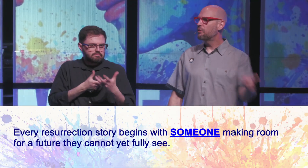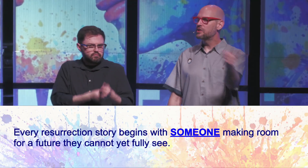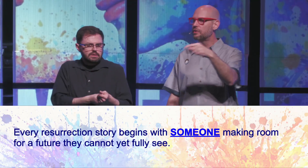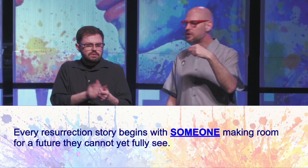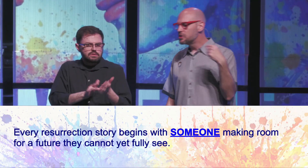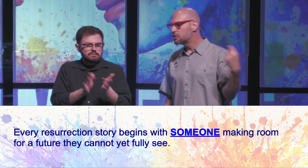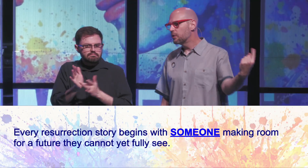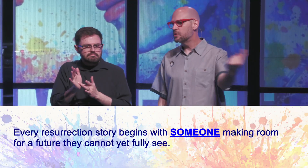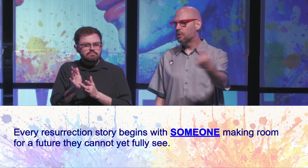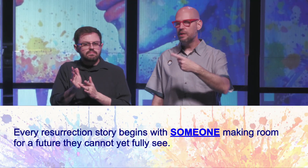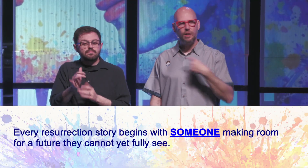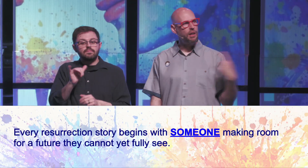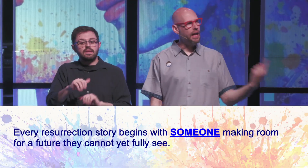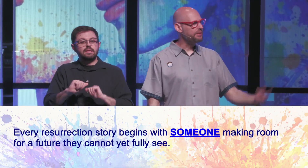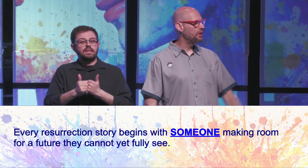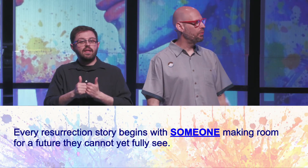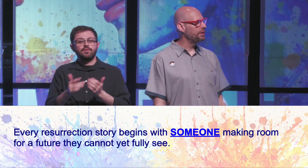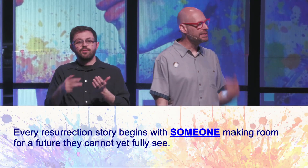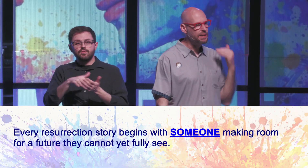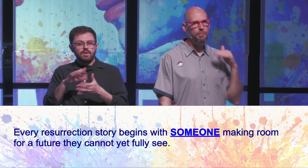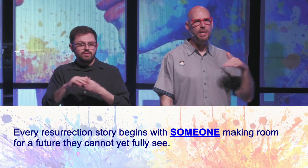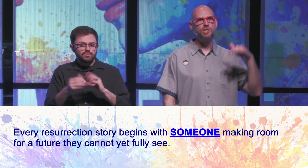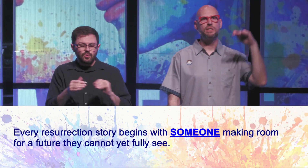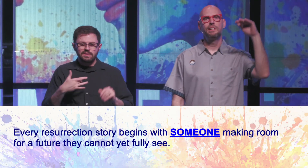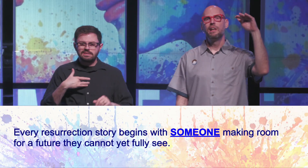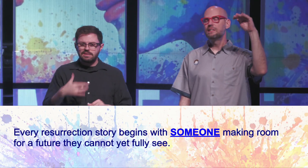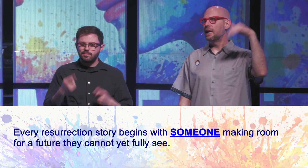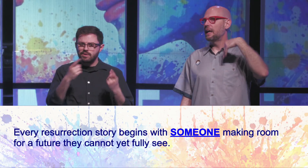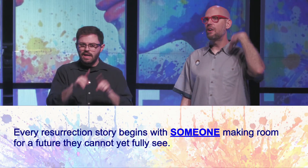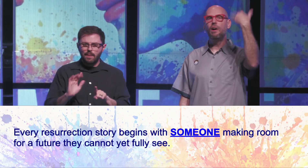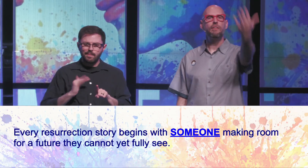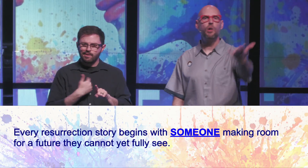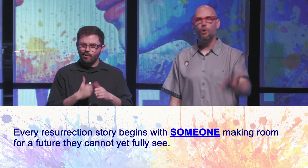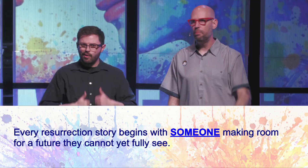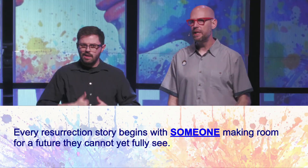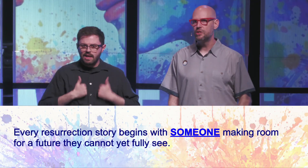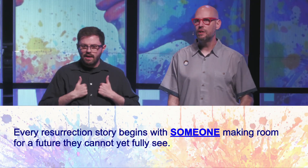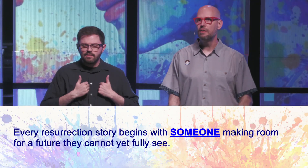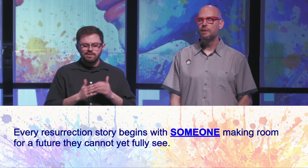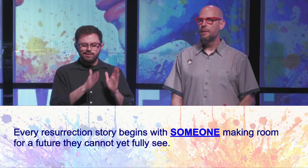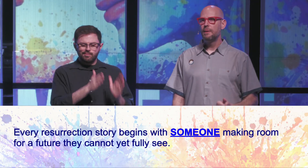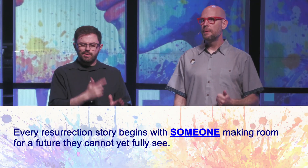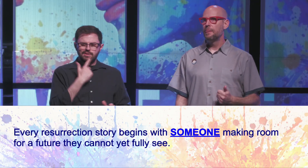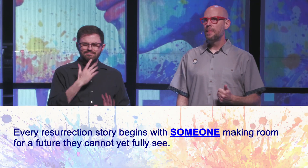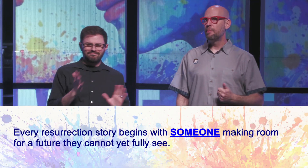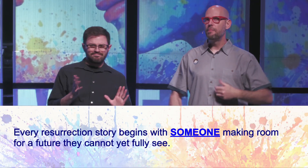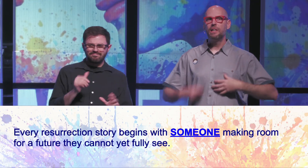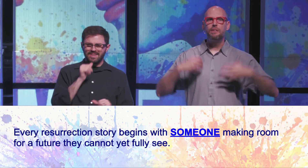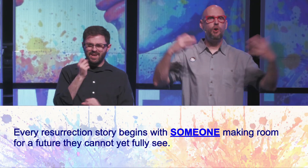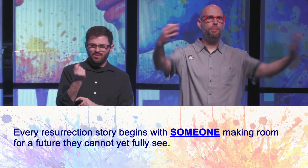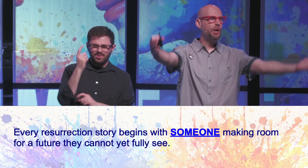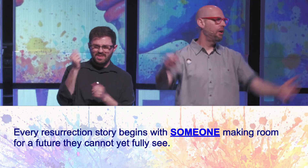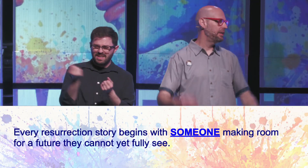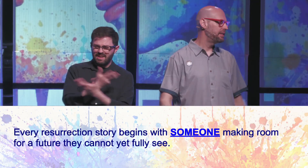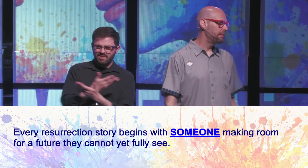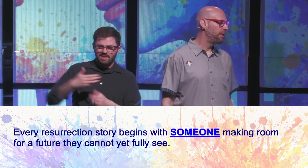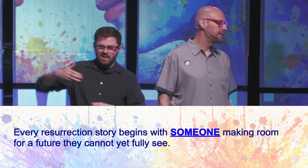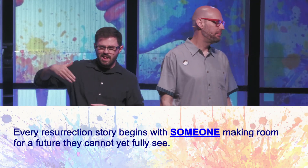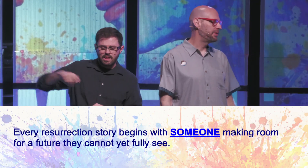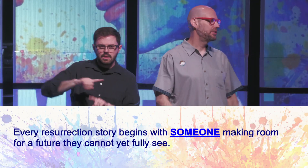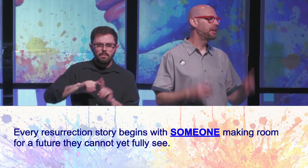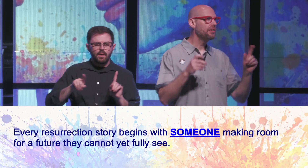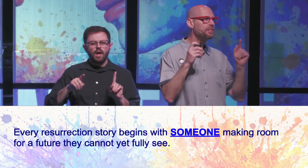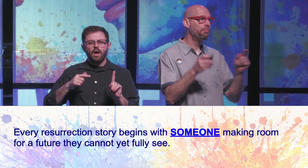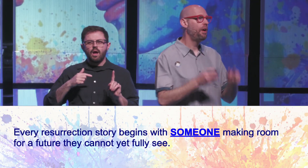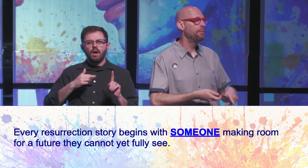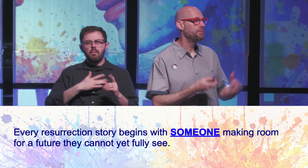that's how resurrection stories work in our lives, in our world, is somebody just saying, I don't have the whole picture, but I'm going to live open-hearted to the